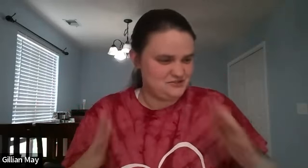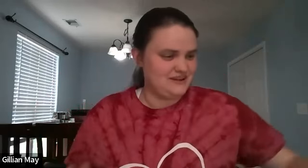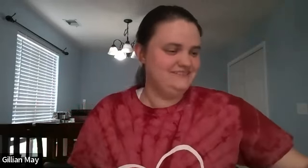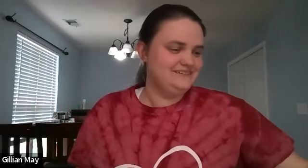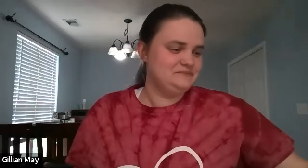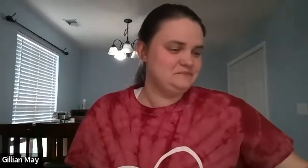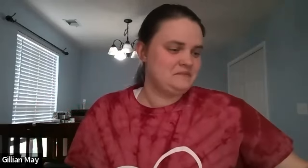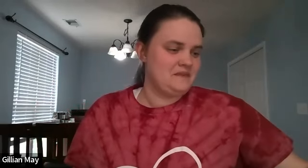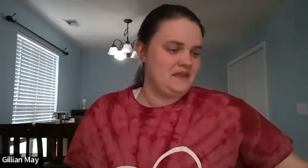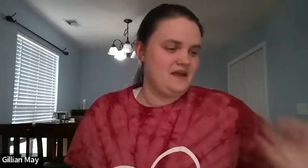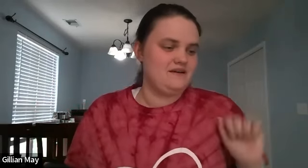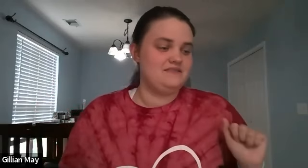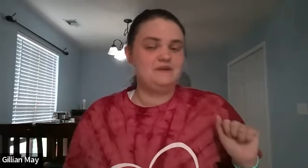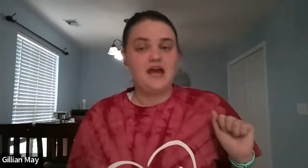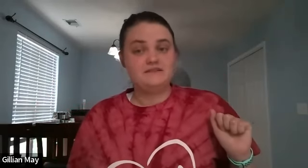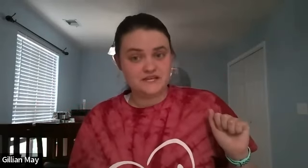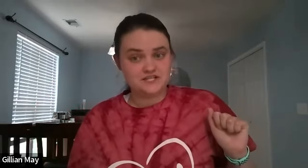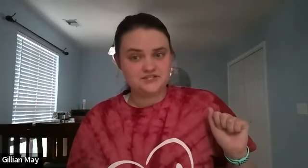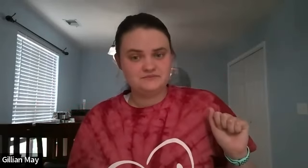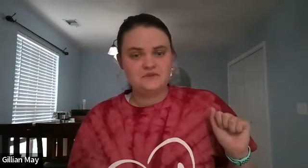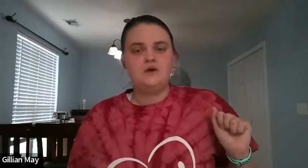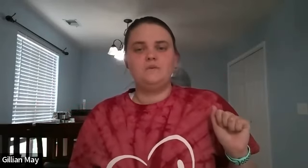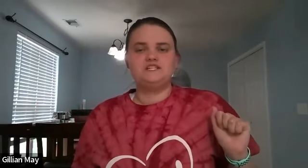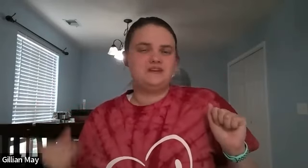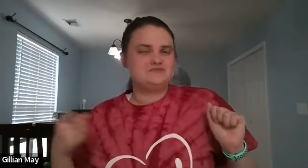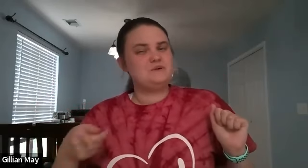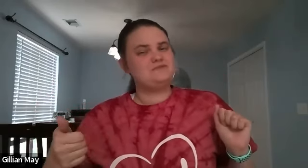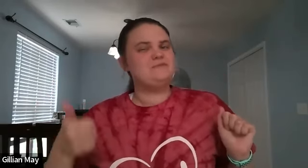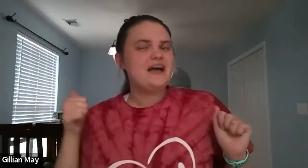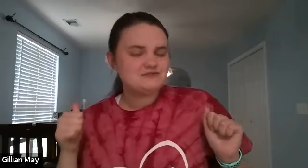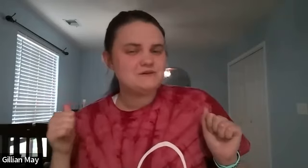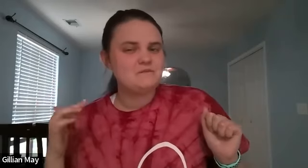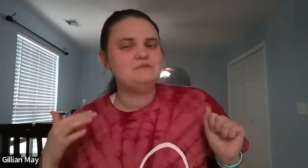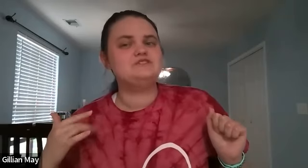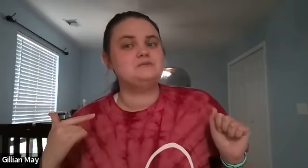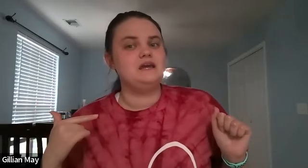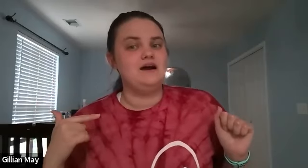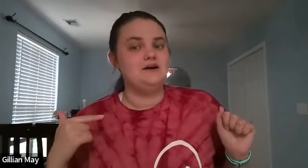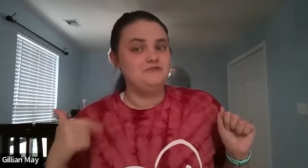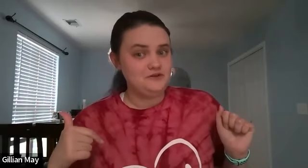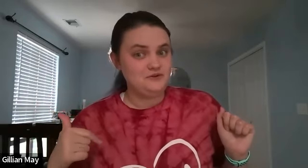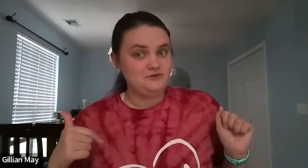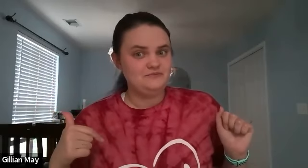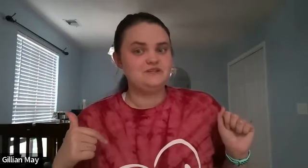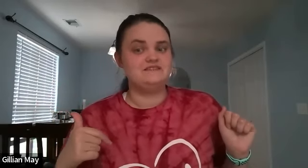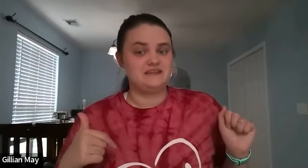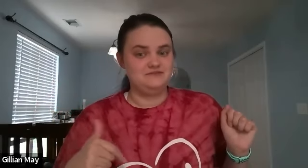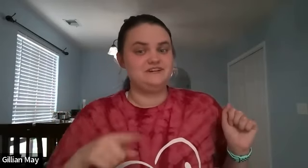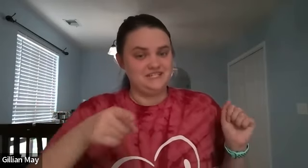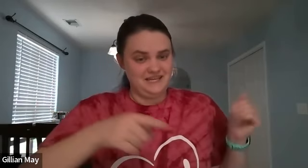dread. All right, then we have fish, which if you guys remember from last week when we were doing food, we did the sign for fish. Yep,